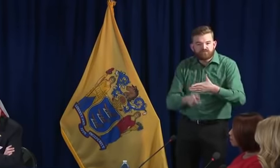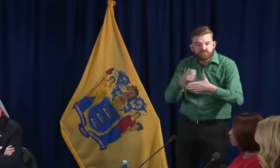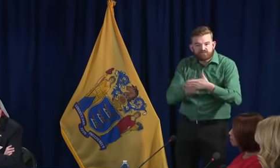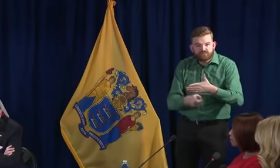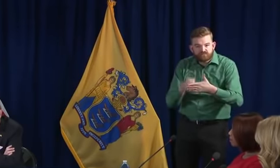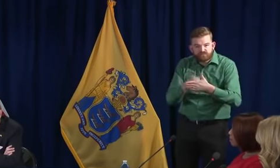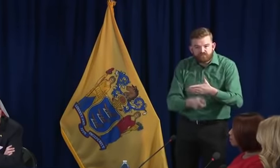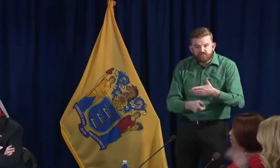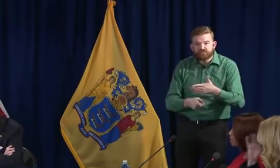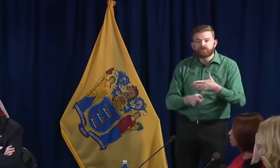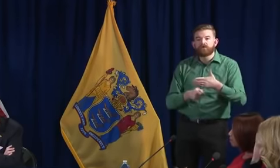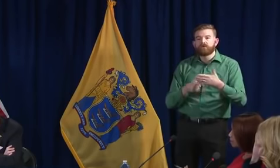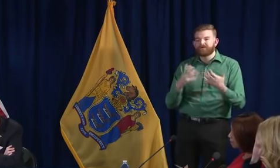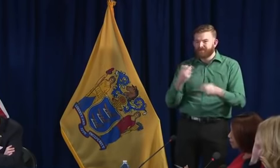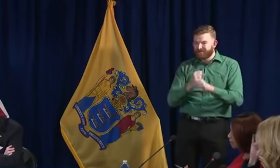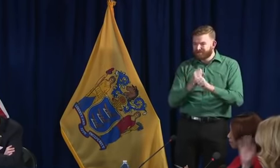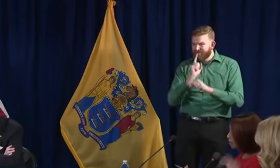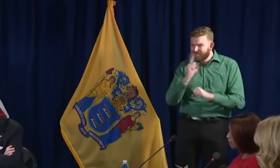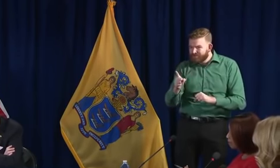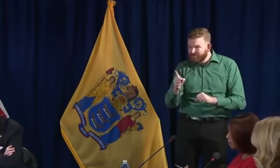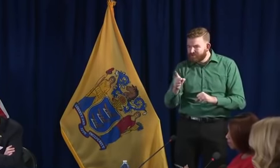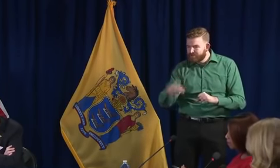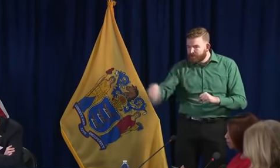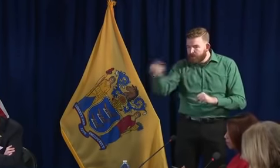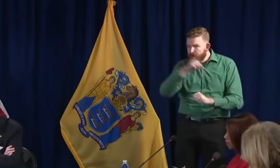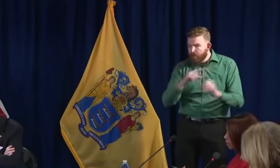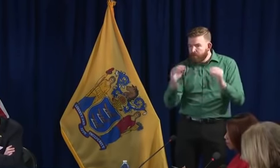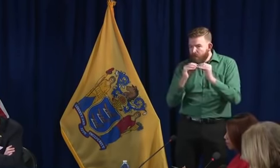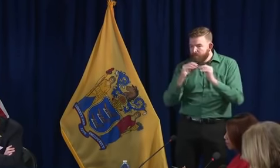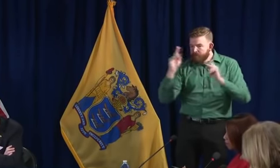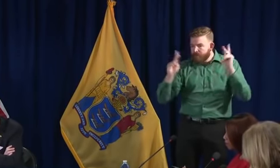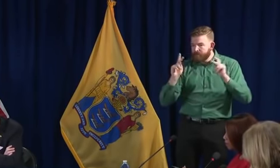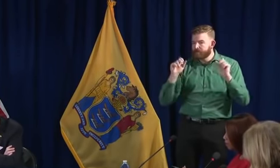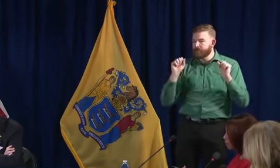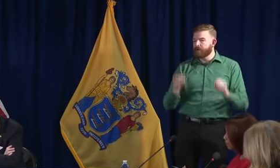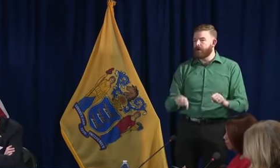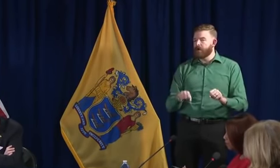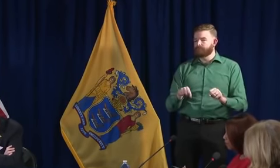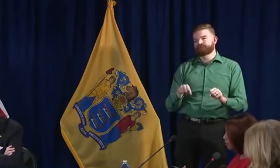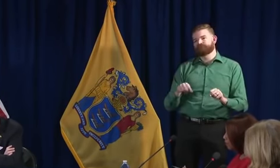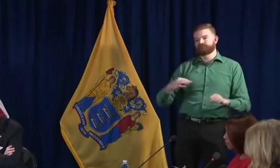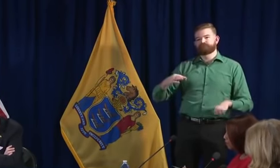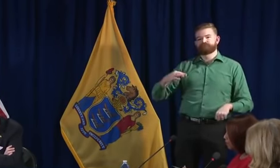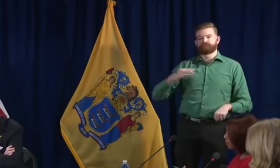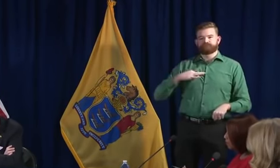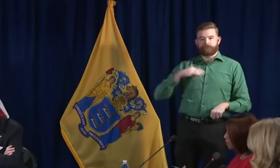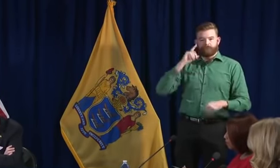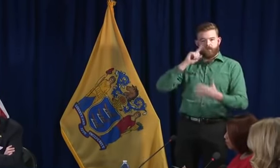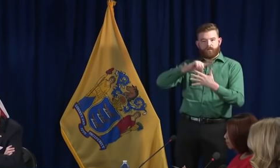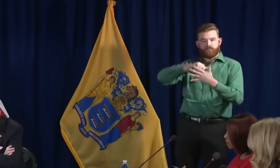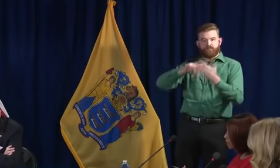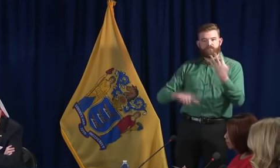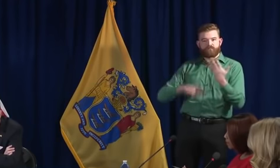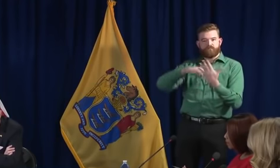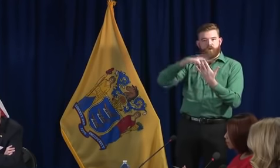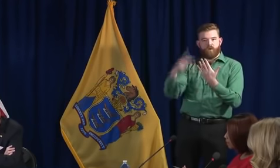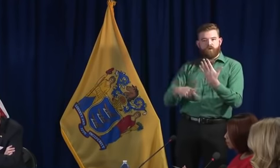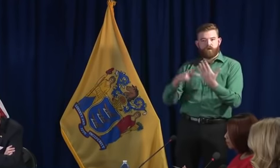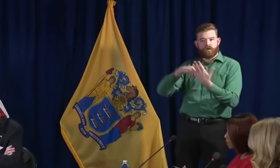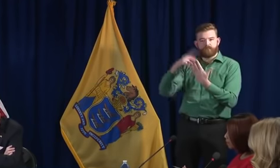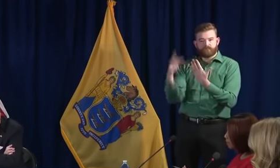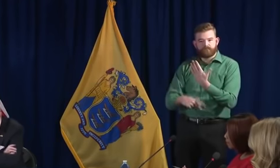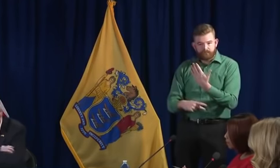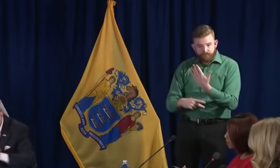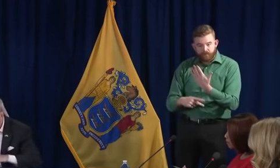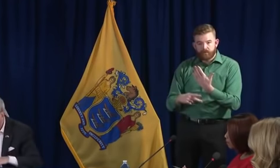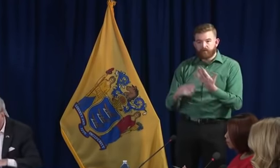programs, as well as more flexibility to when the benefits are received to reduce pressure to go to grocery stores and reimbursement